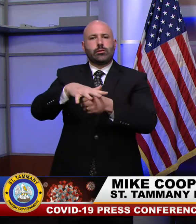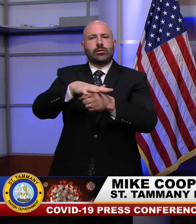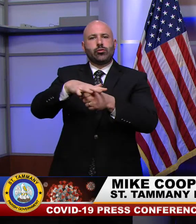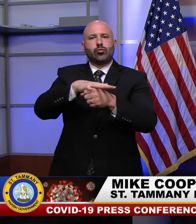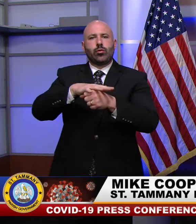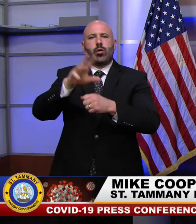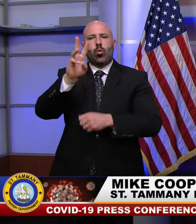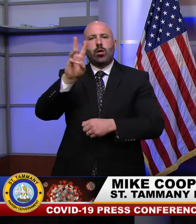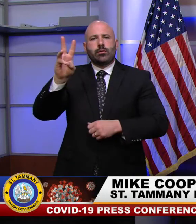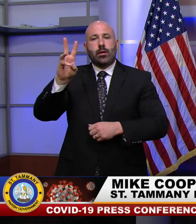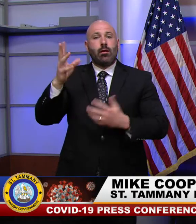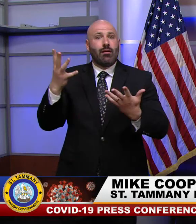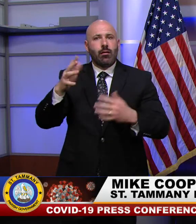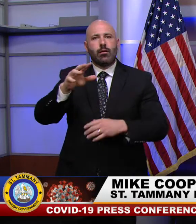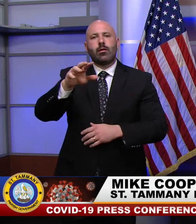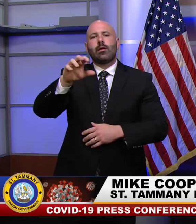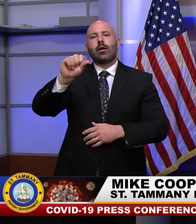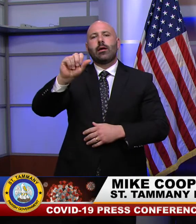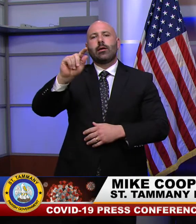at